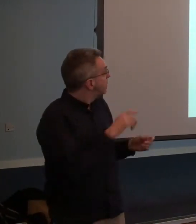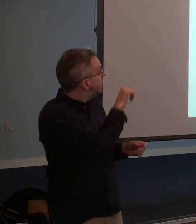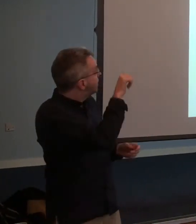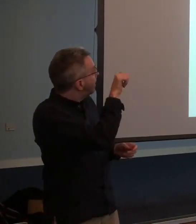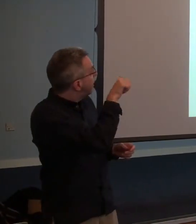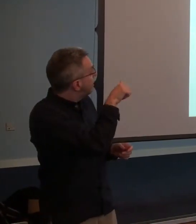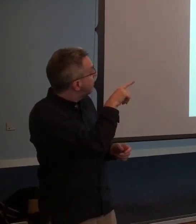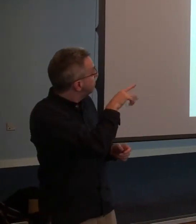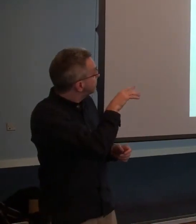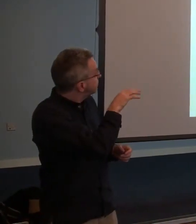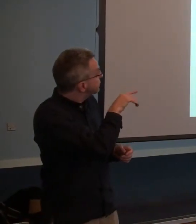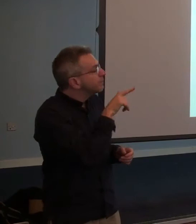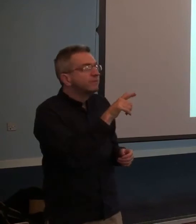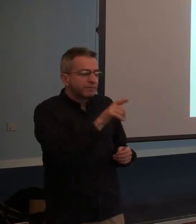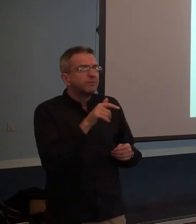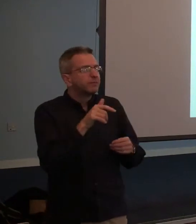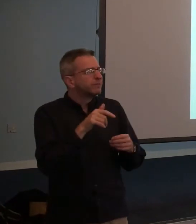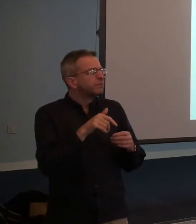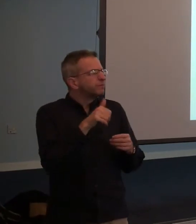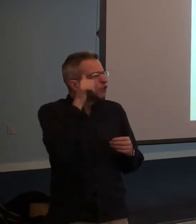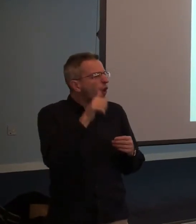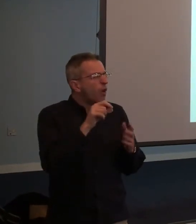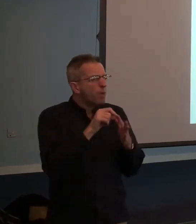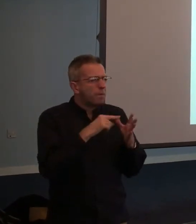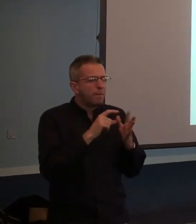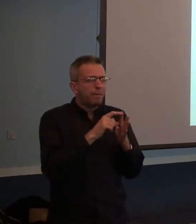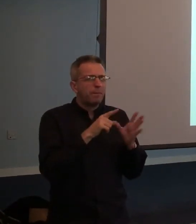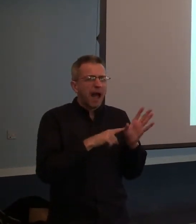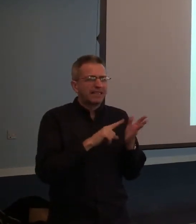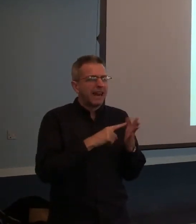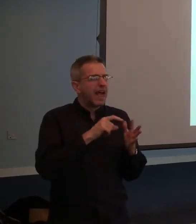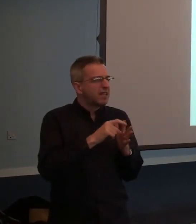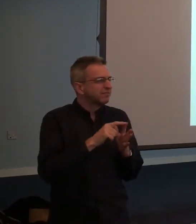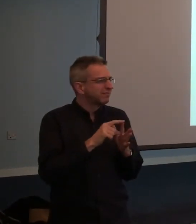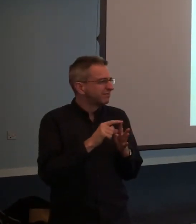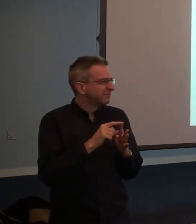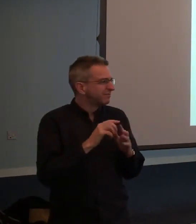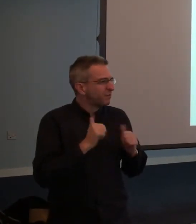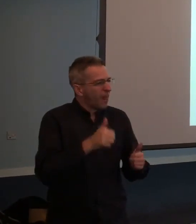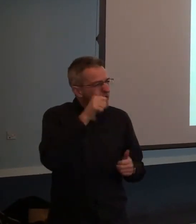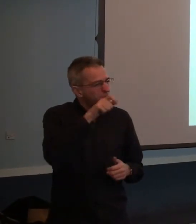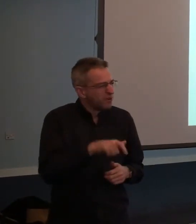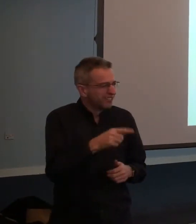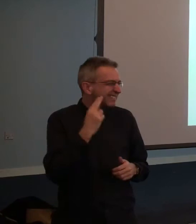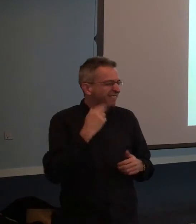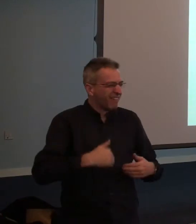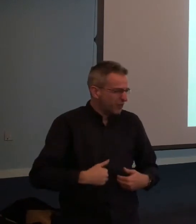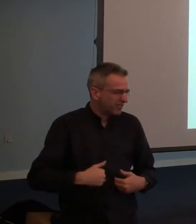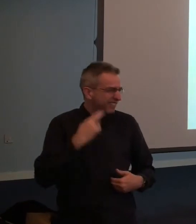project. It was quite a big team, as you can see. I think you may all know the name Paddy Lang. He's a very